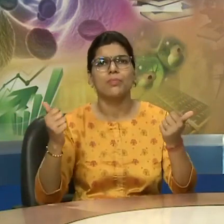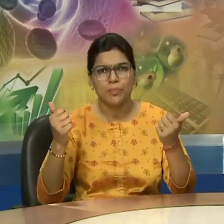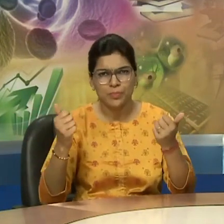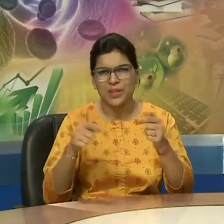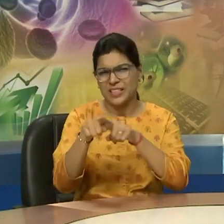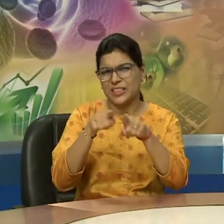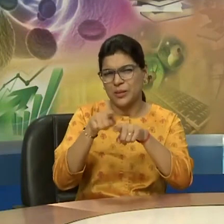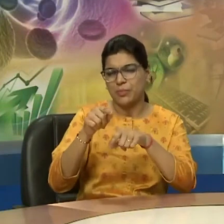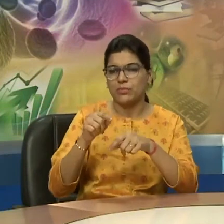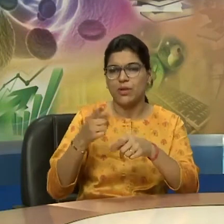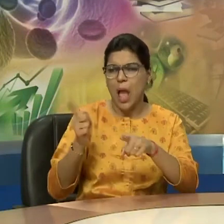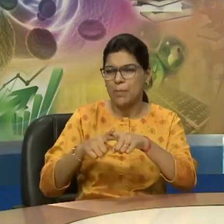boils,